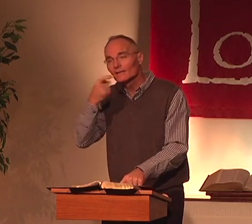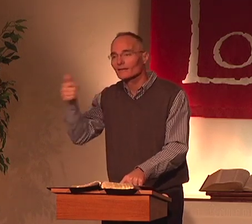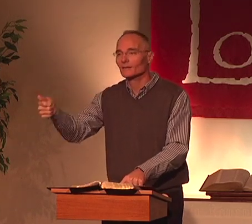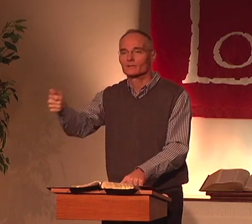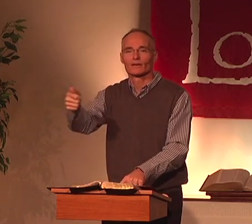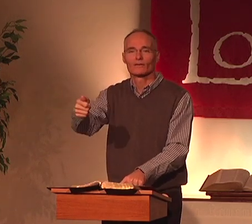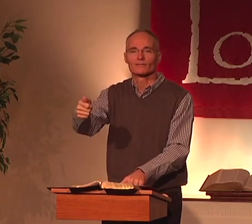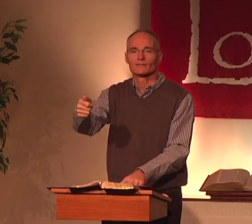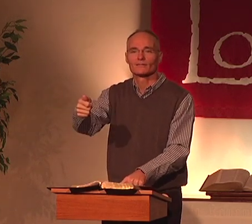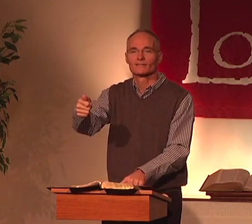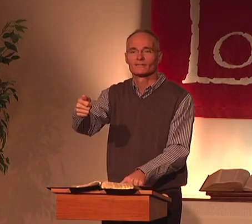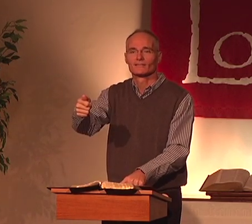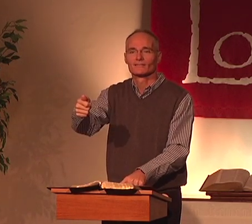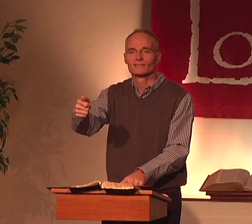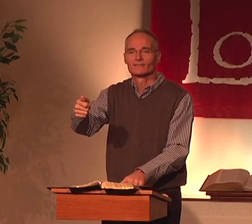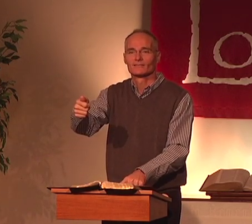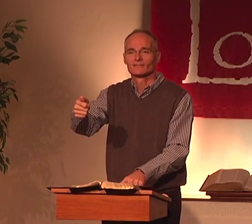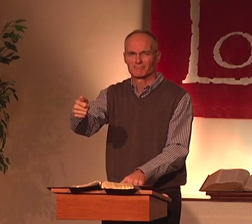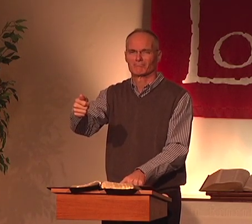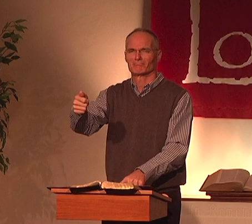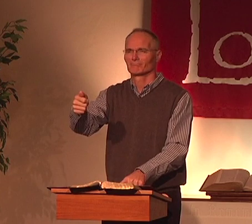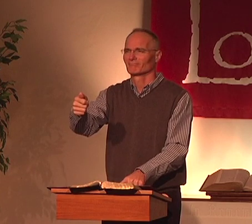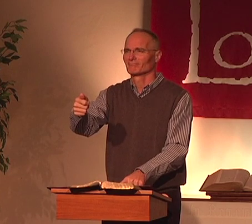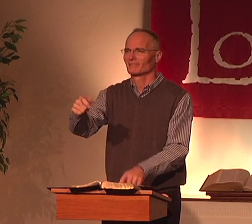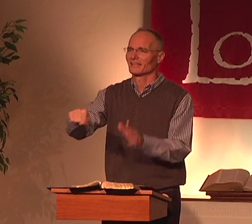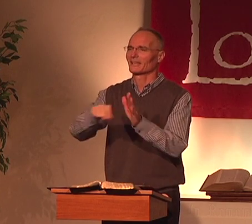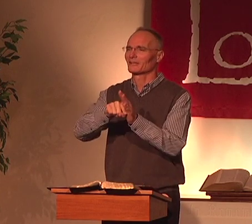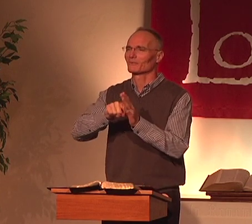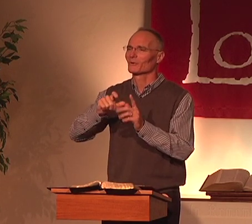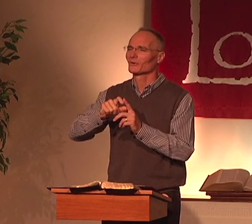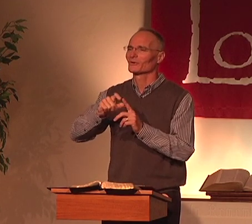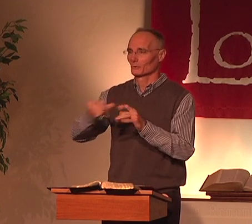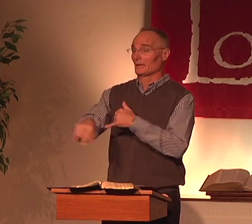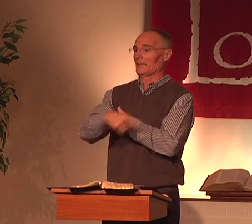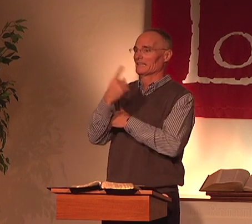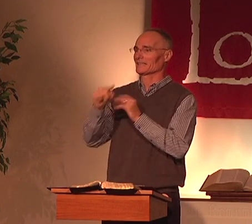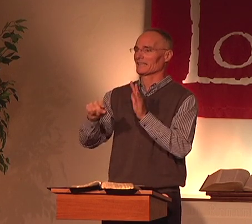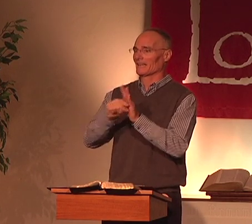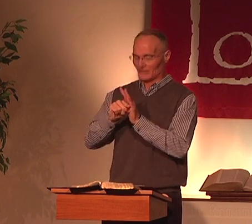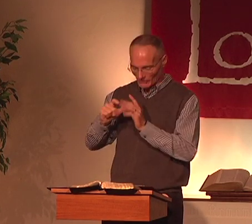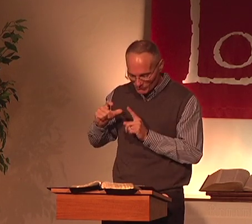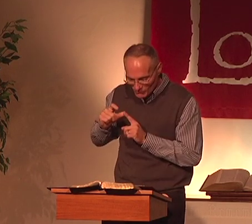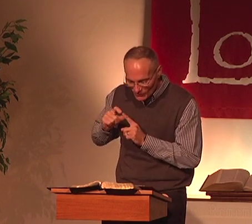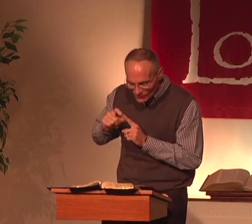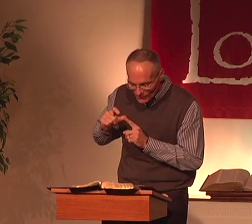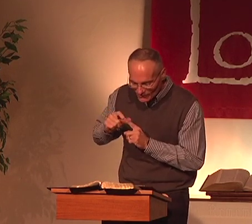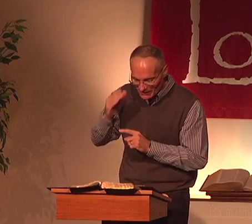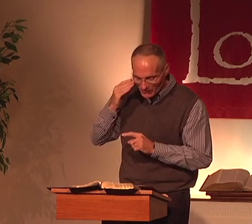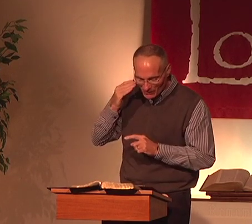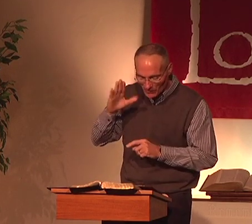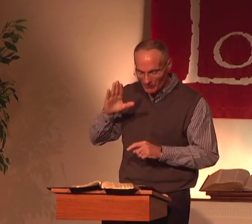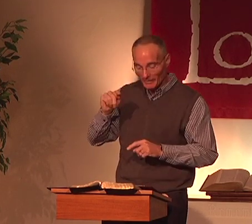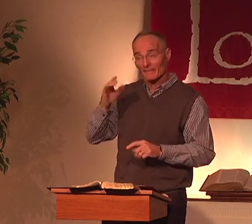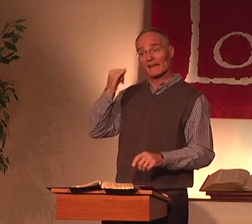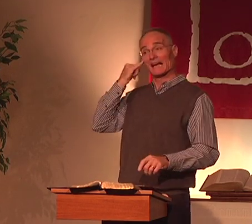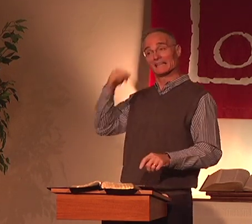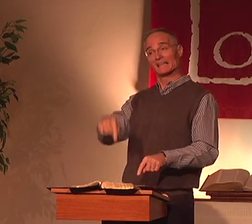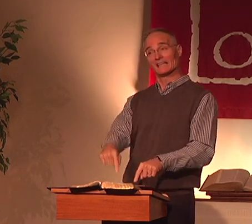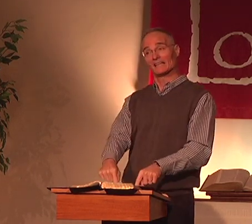They They addicted Themselves That's kind of A negative word Today That word Addicted But